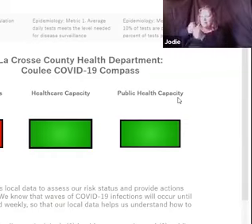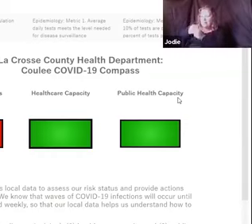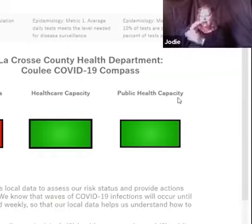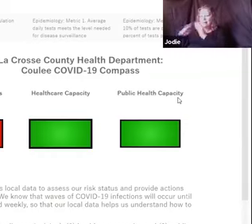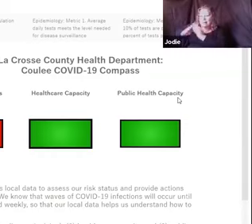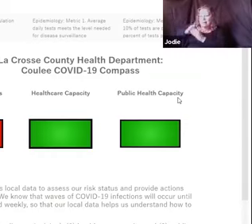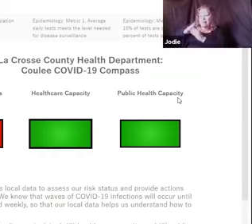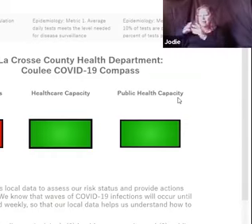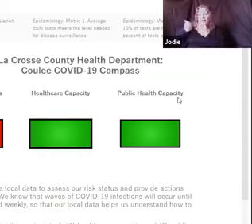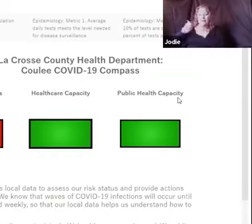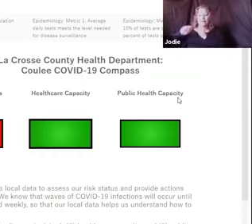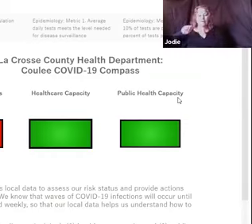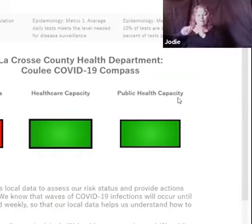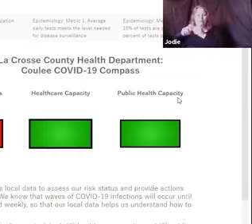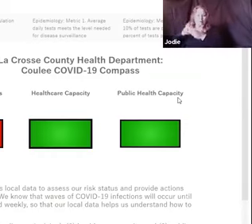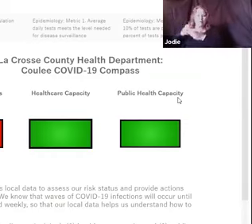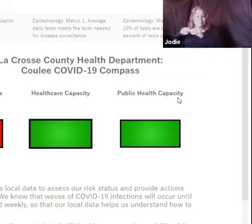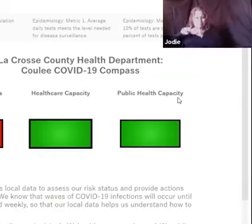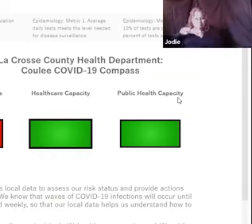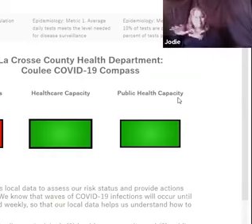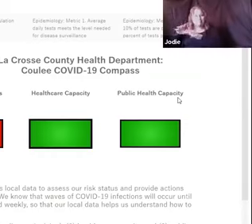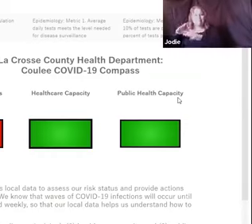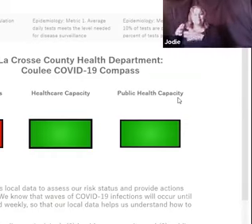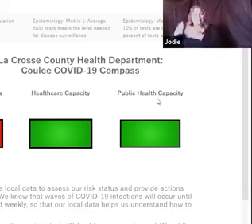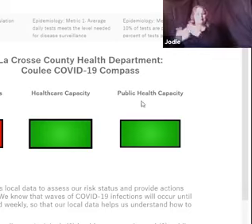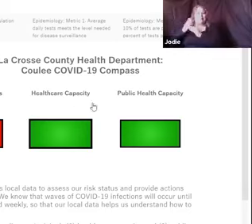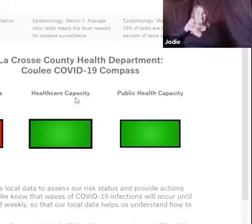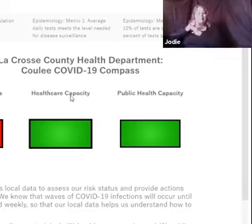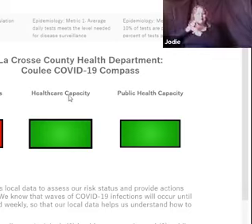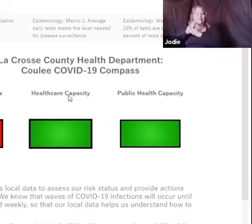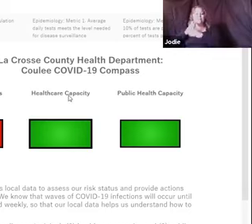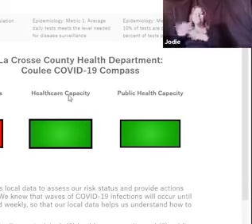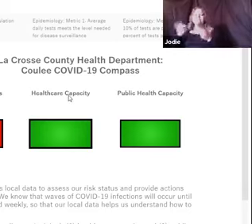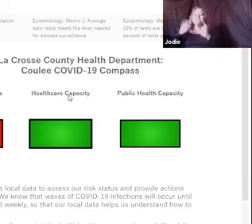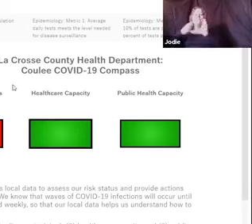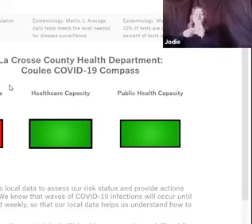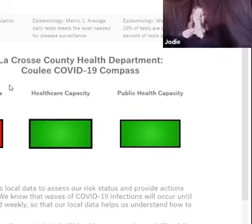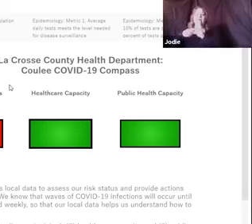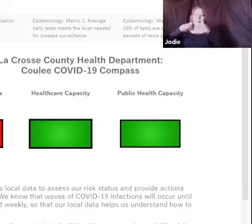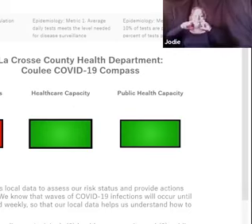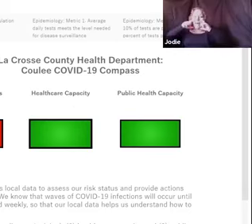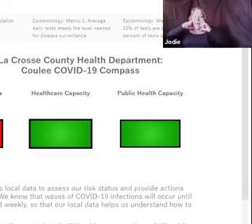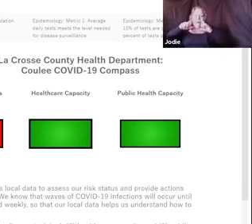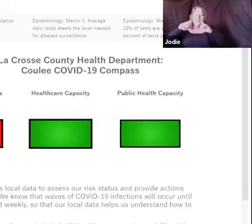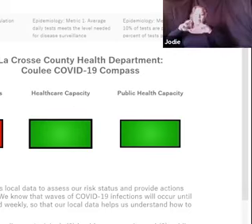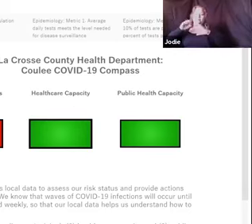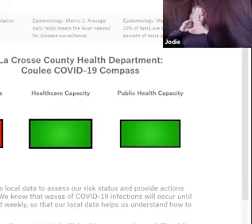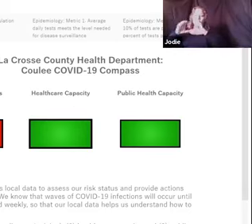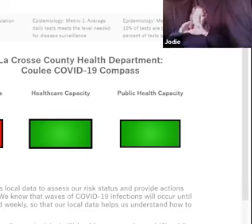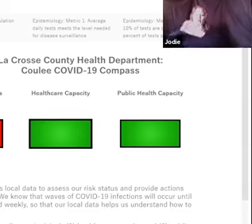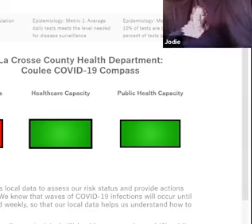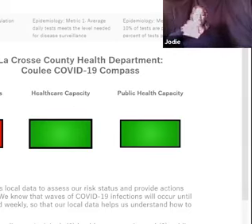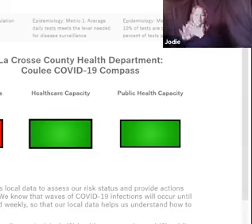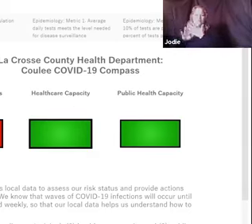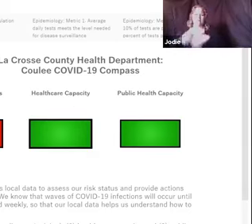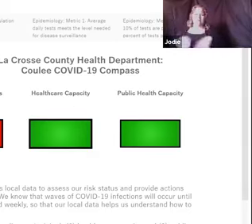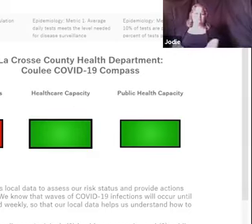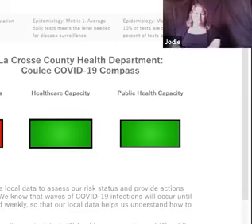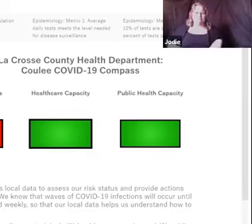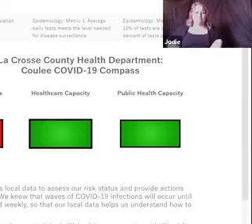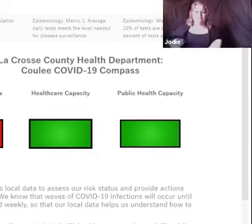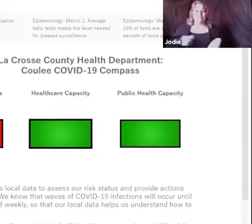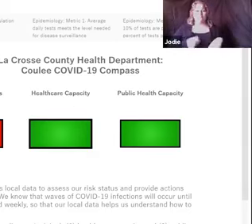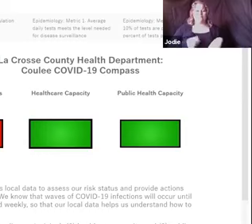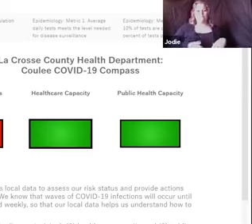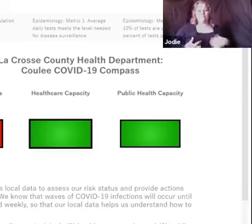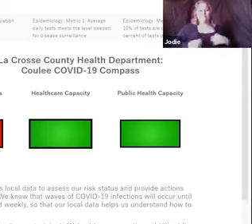personal protective equipment like masks. So I'm going to walk through the first 3 pages and then just give a really high-level overview to let